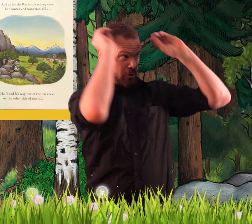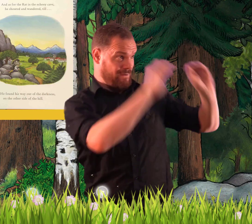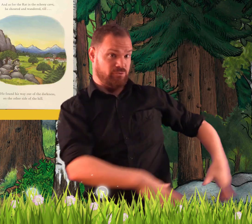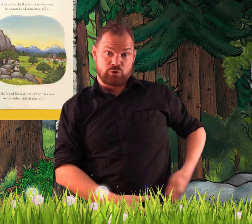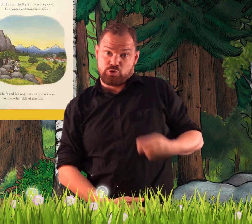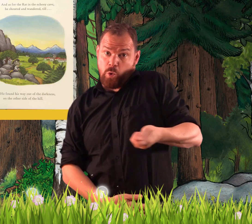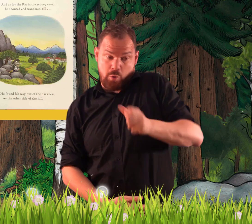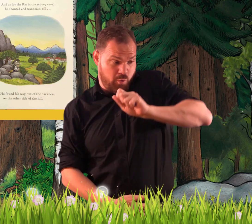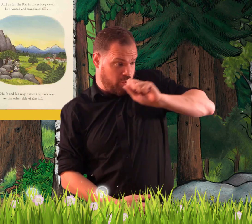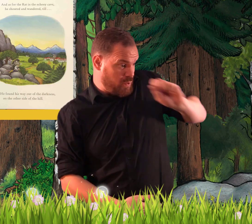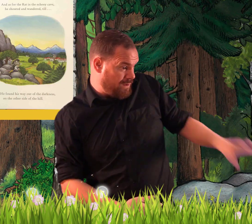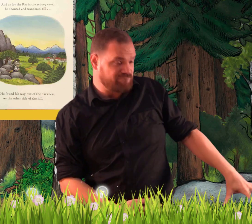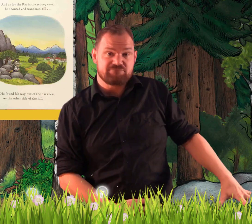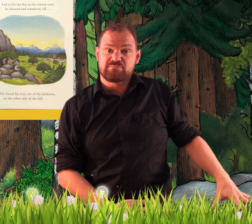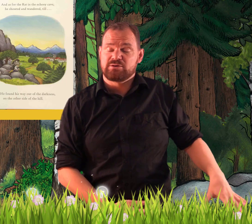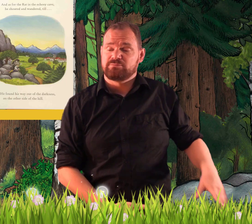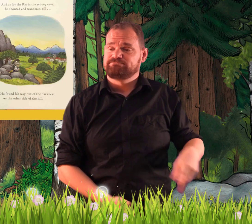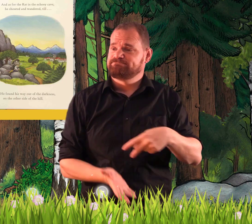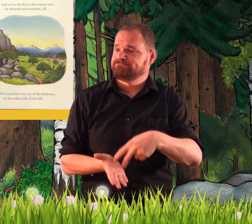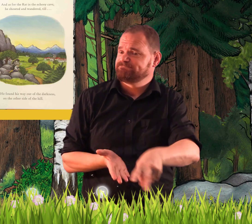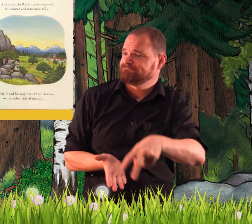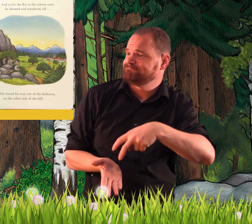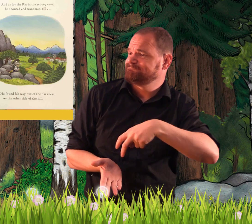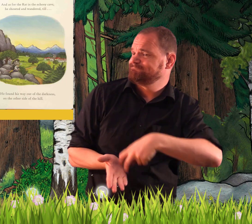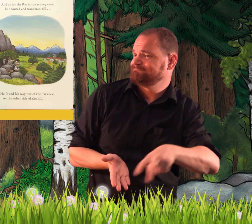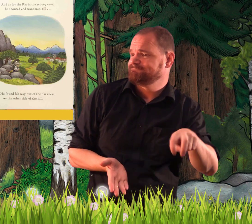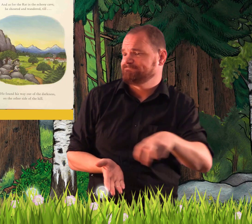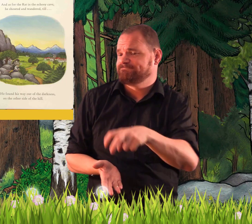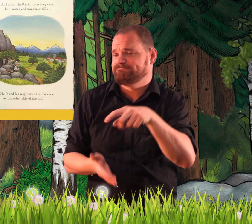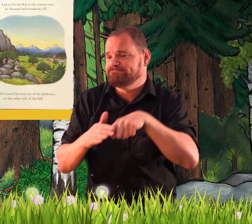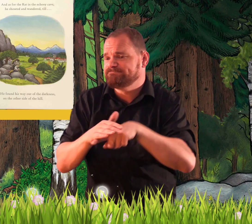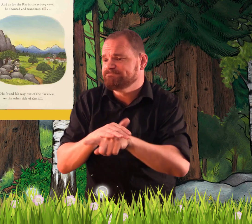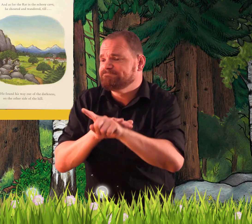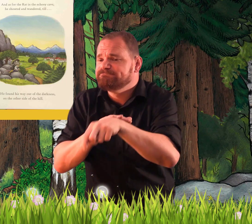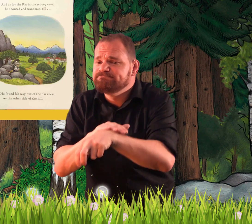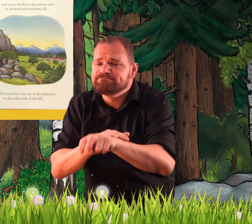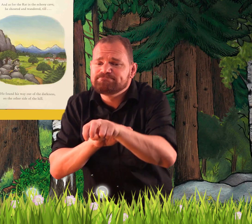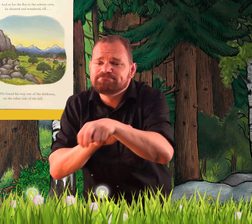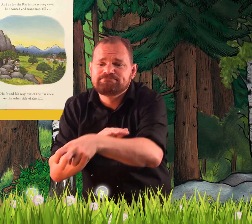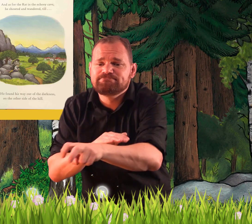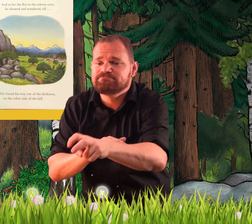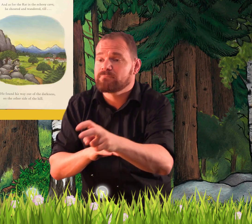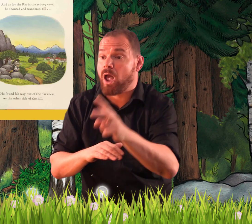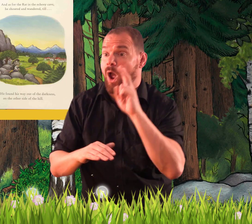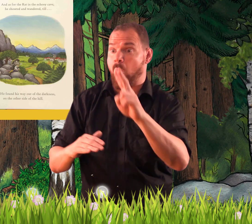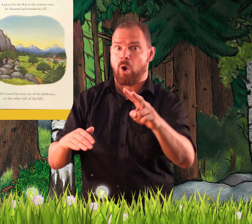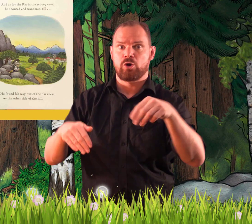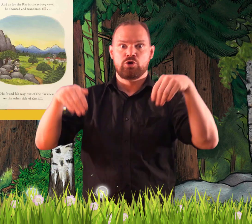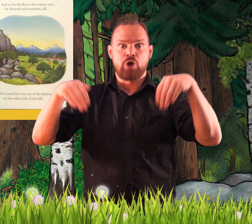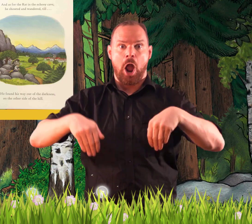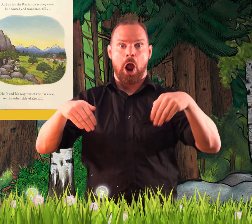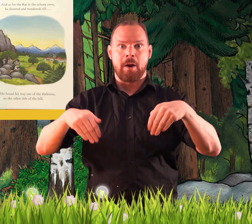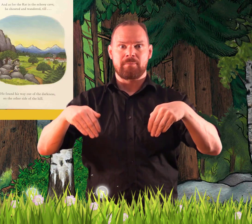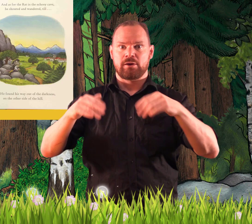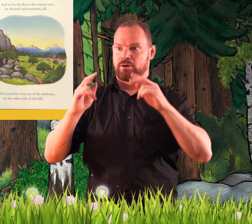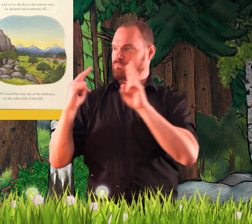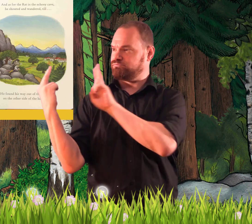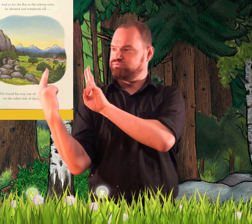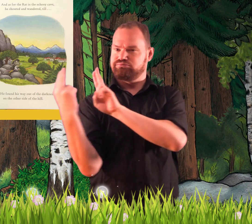to take off his mask, put down his hat and throw away his sword. He walked out of the cave and eventually he